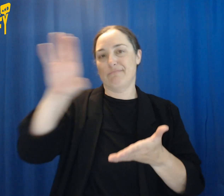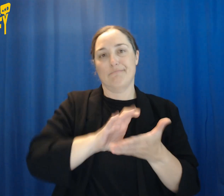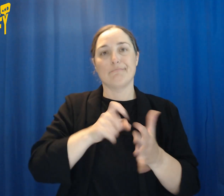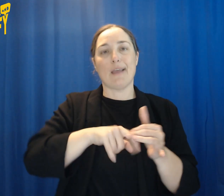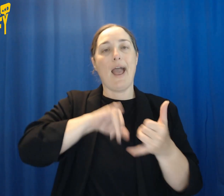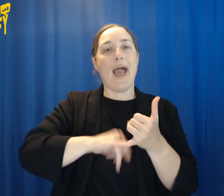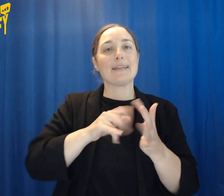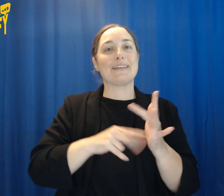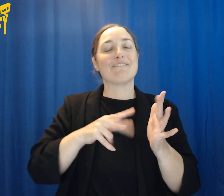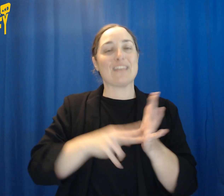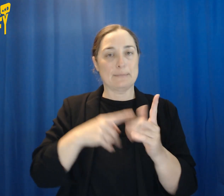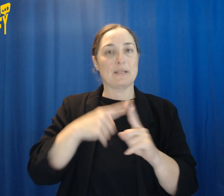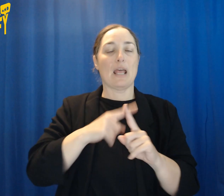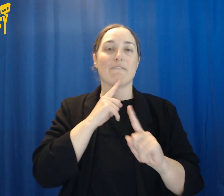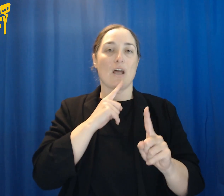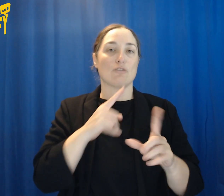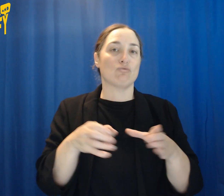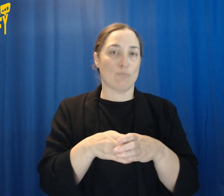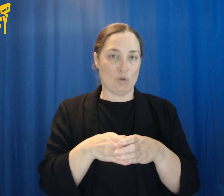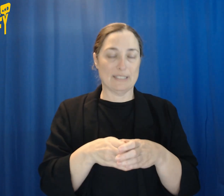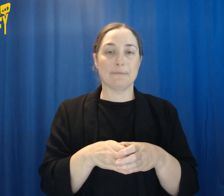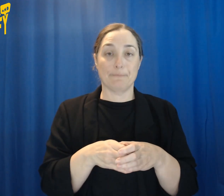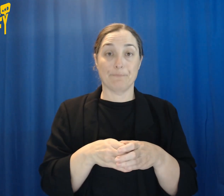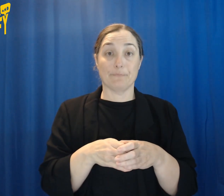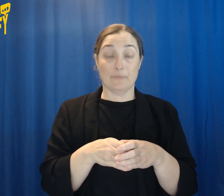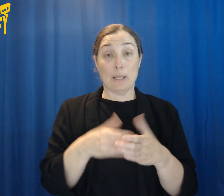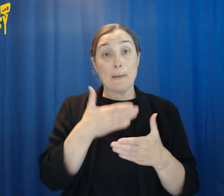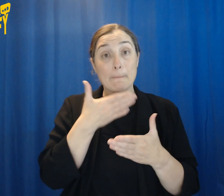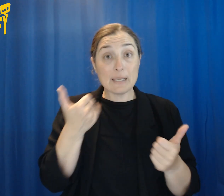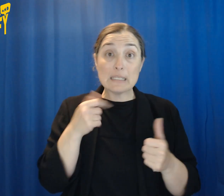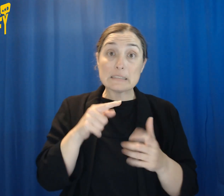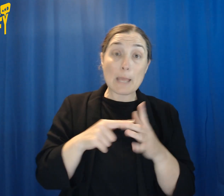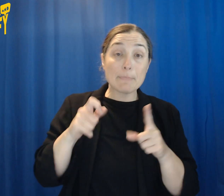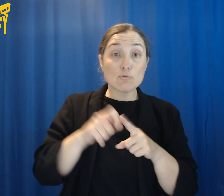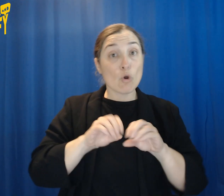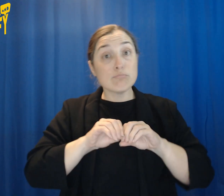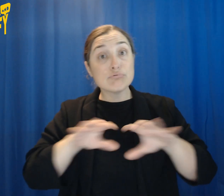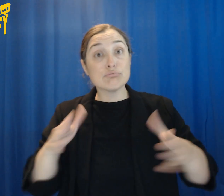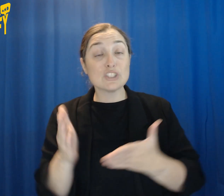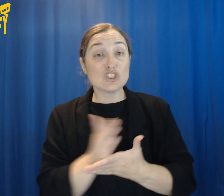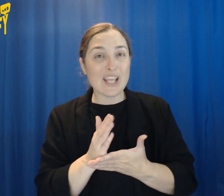investment and advisory body. Please share this episode widely. Till next time.